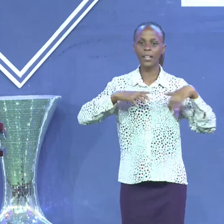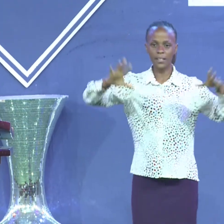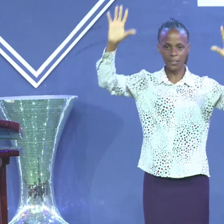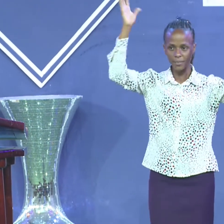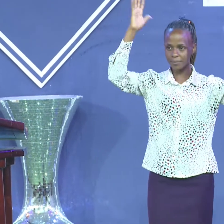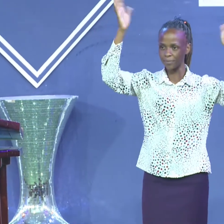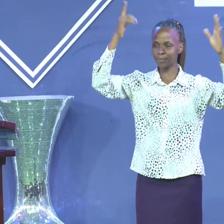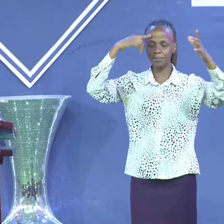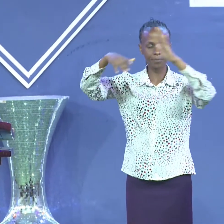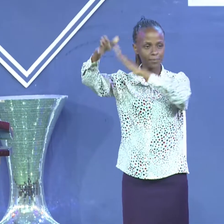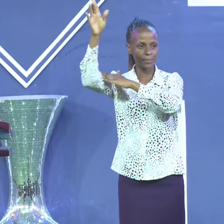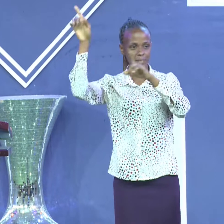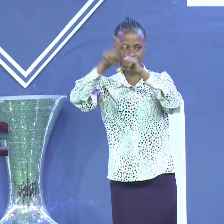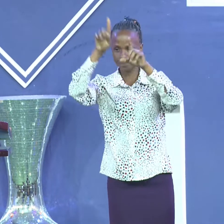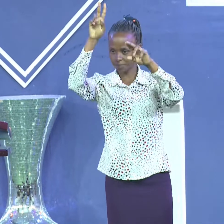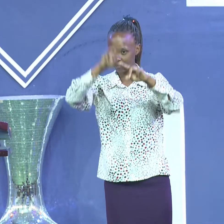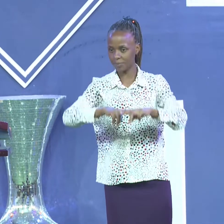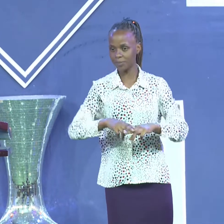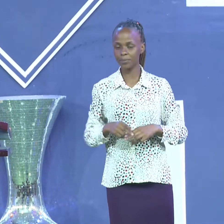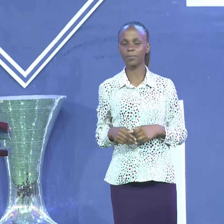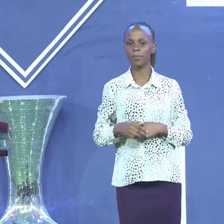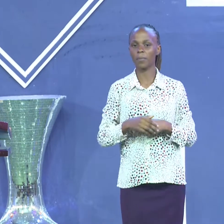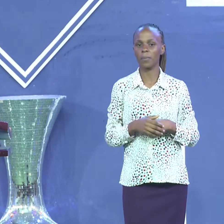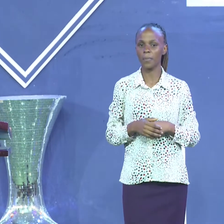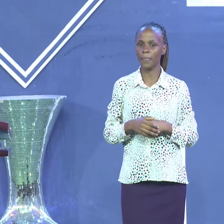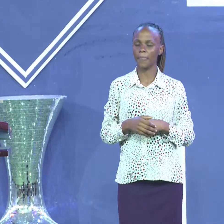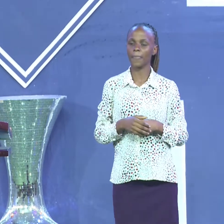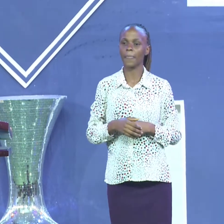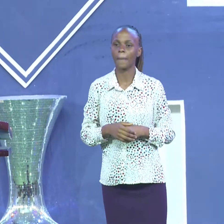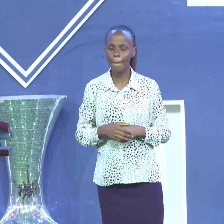engale zamanyi ngabwo. Love for the Lord as you take your seat.